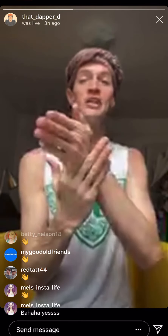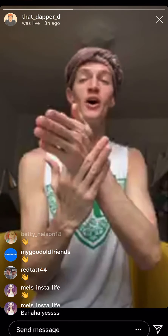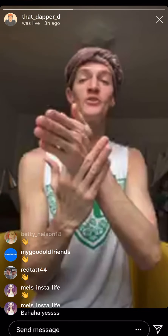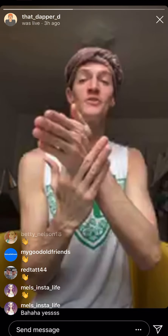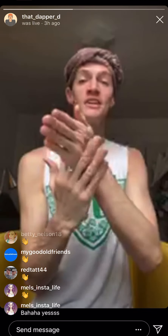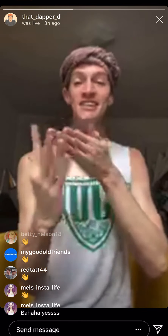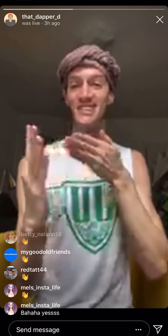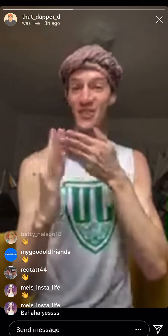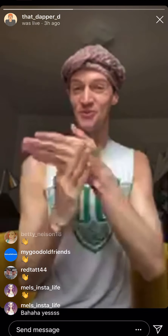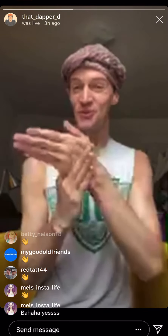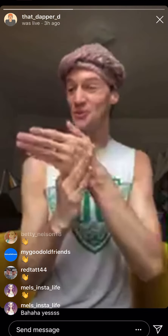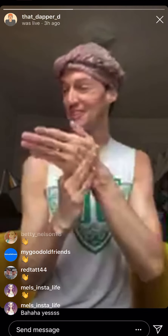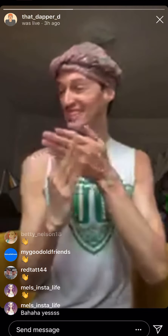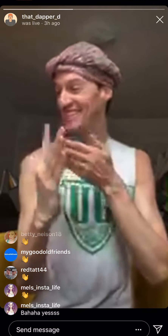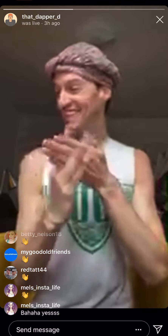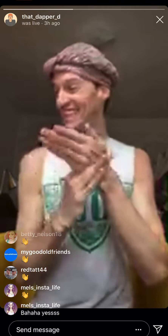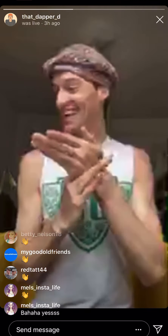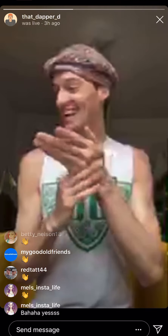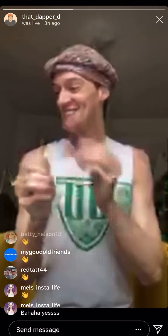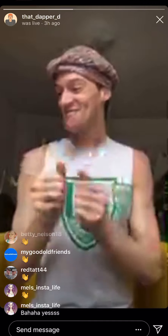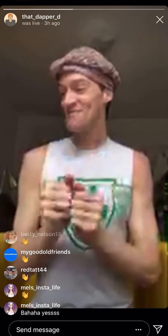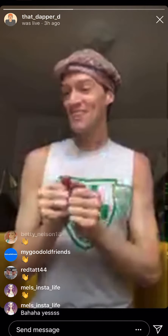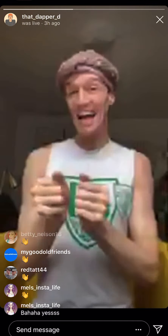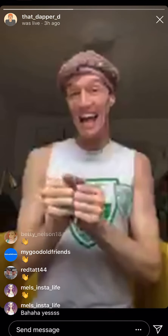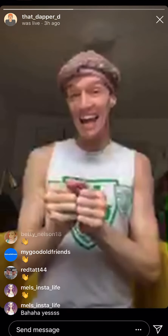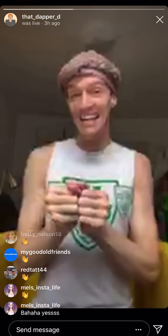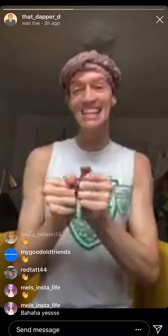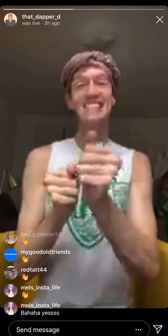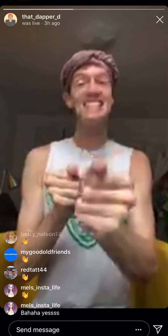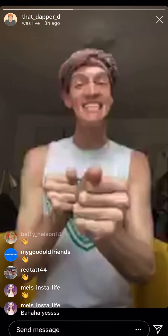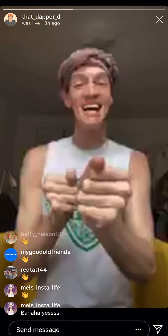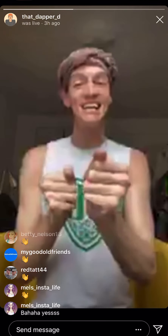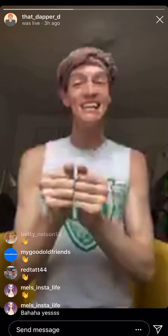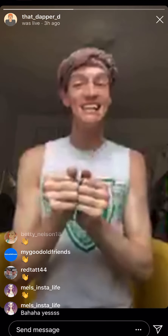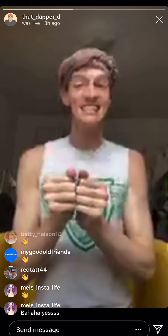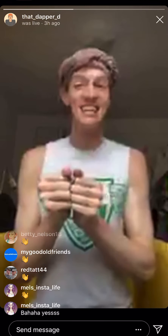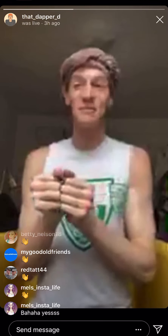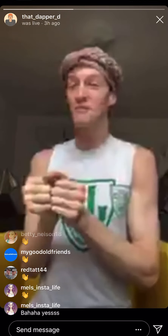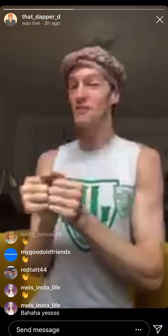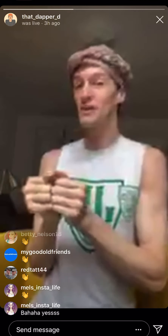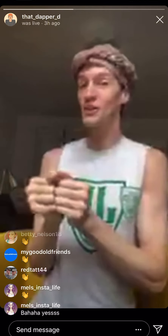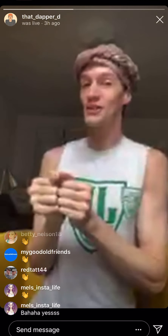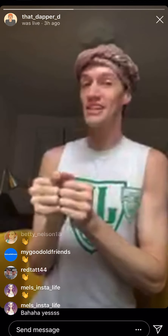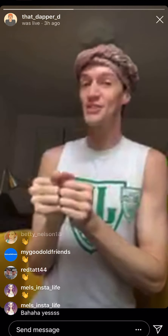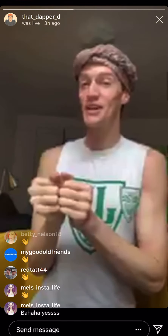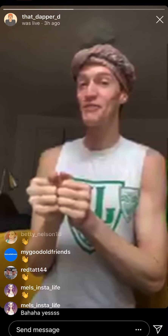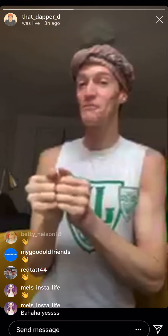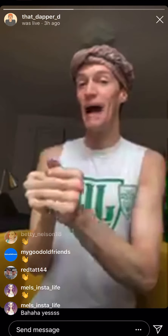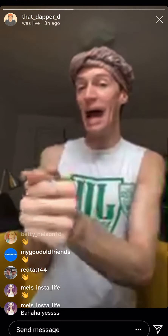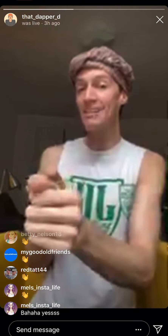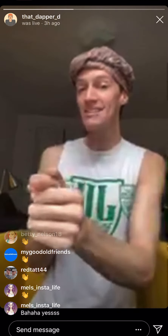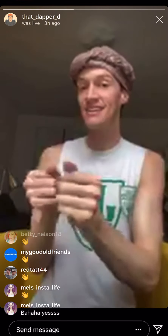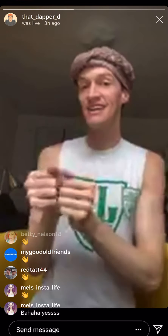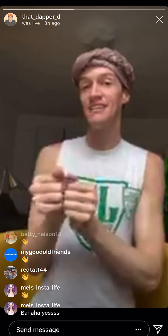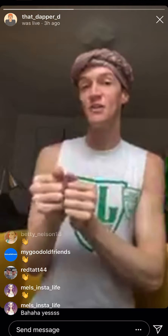rosa so through um ahead is the sign it's the same sign for we learned yesterday for pass if you want to like